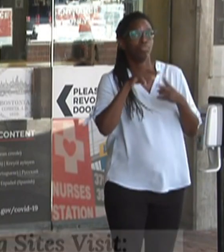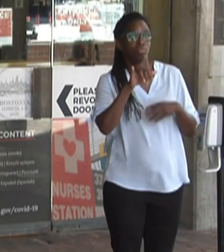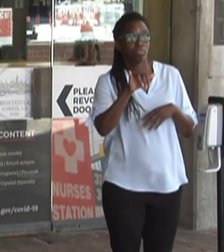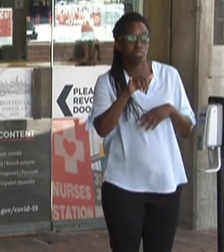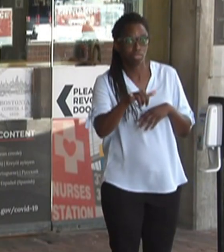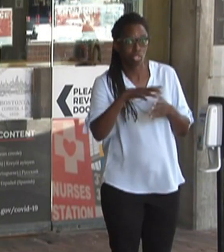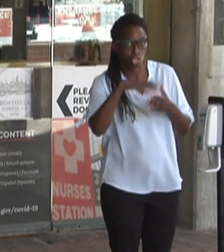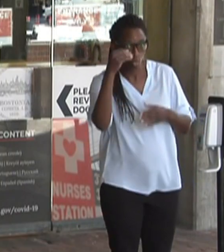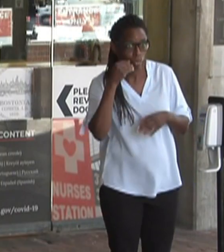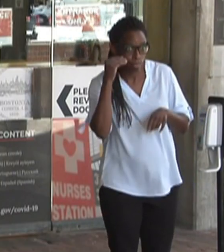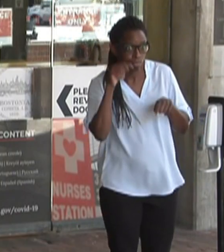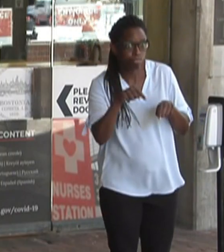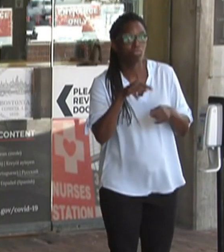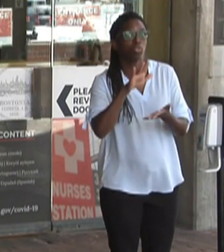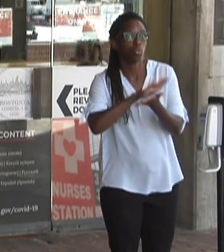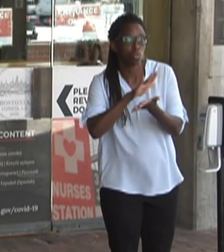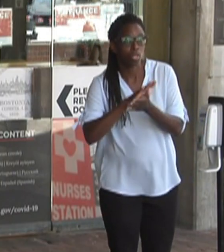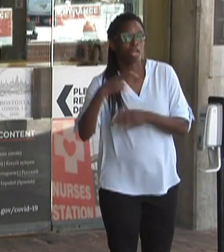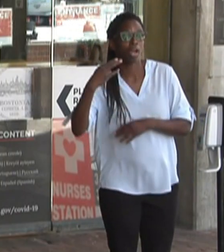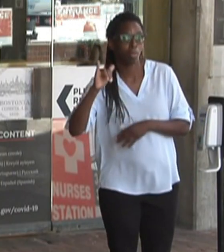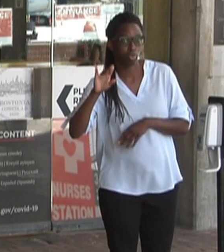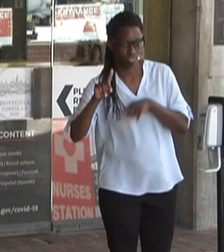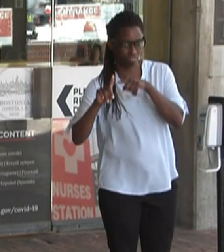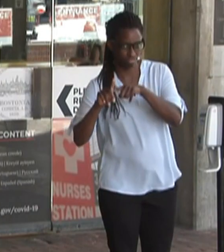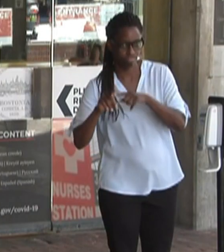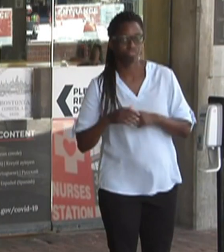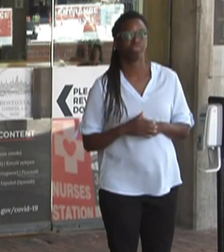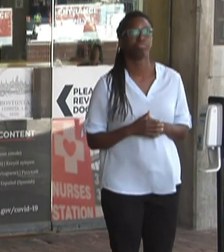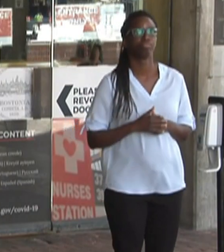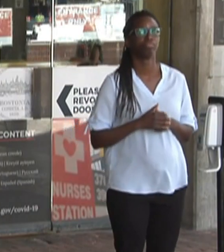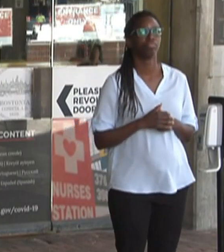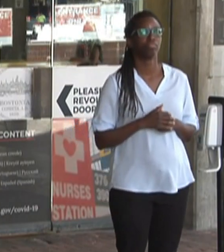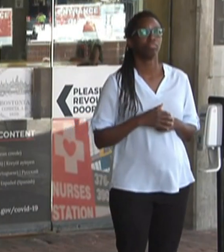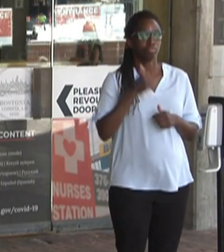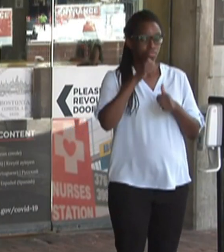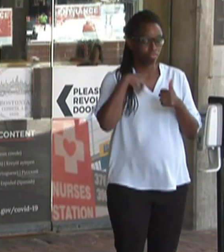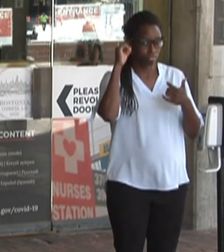So that means there's a lot of meals throughout the fall and early